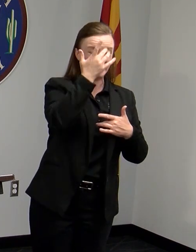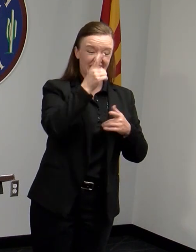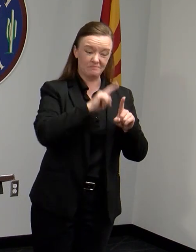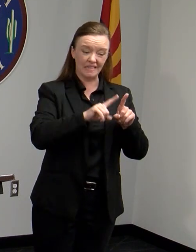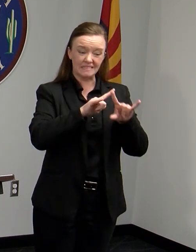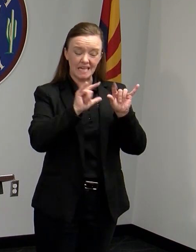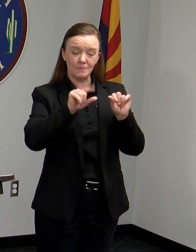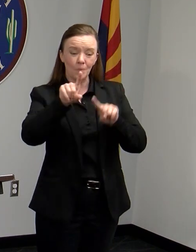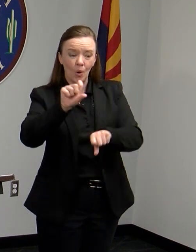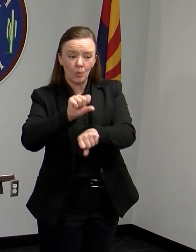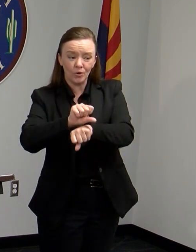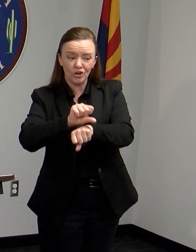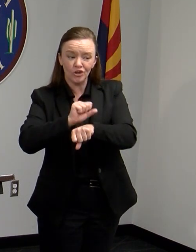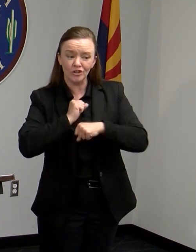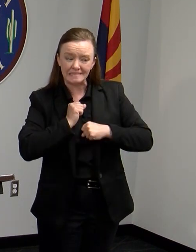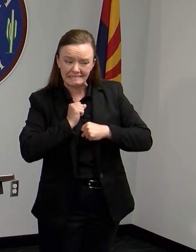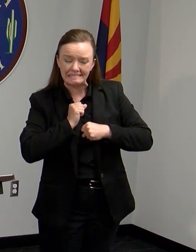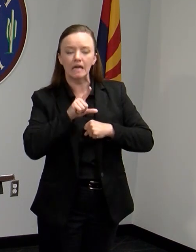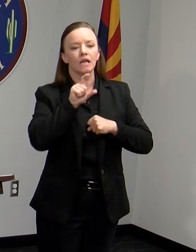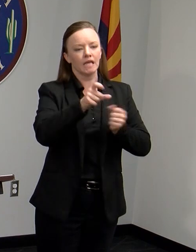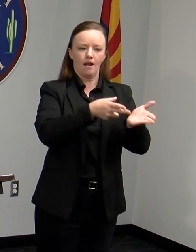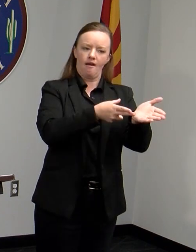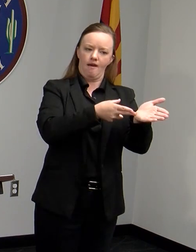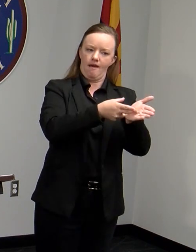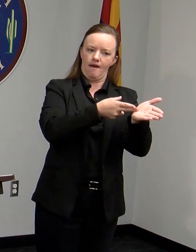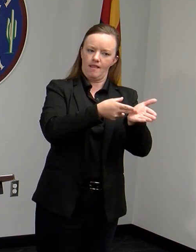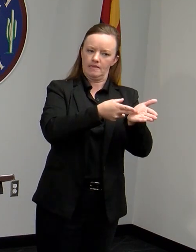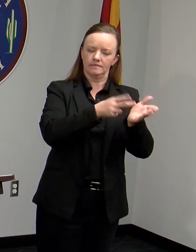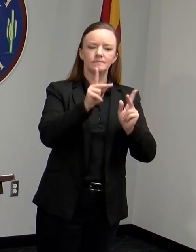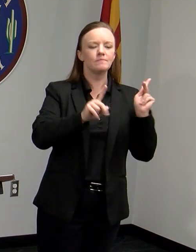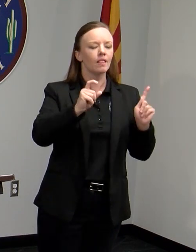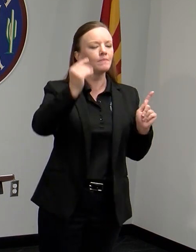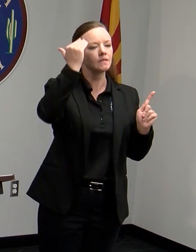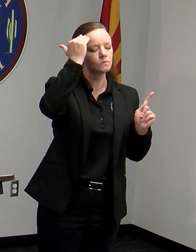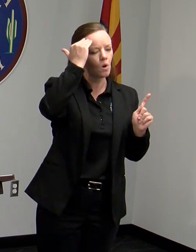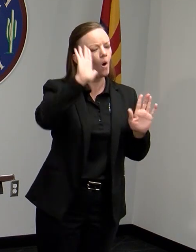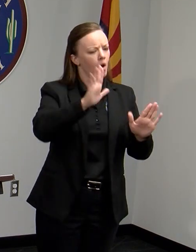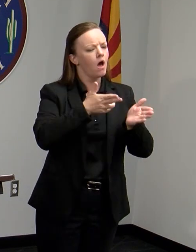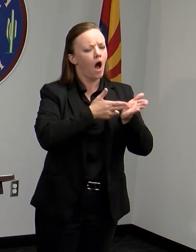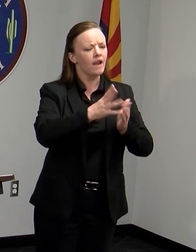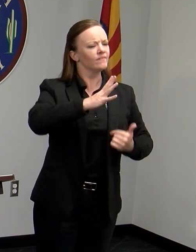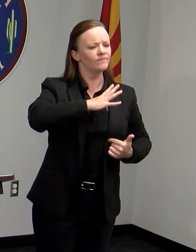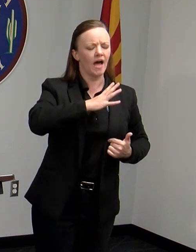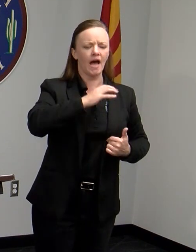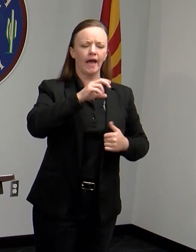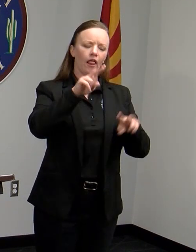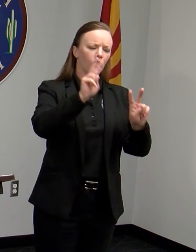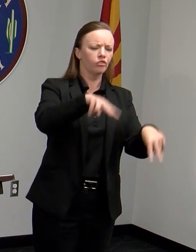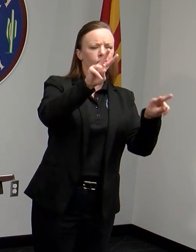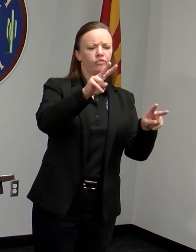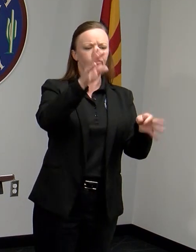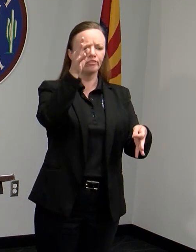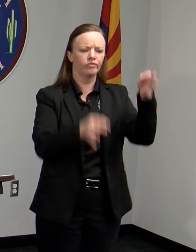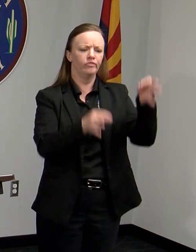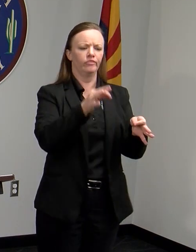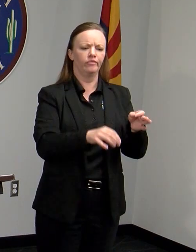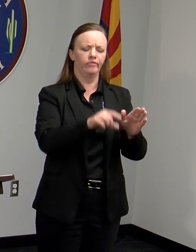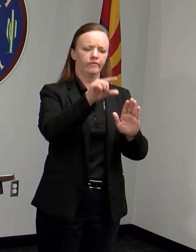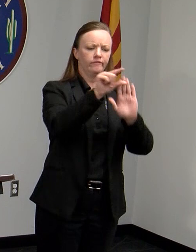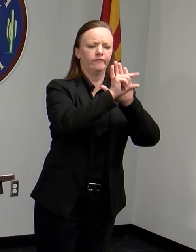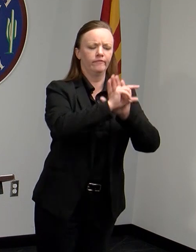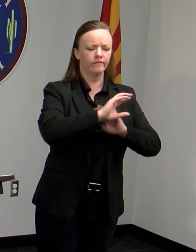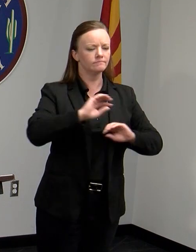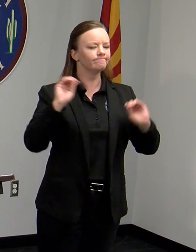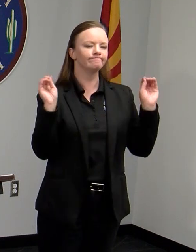It's important that they get truthful answers and that people know that they are not being judged and that this information is